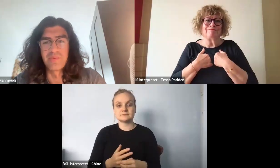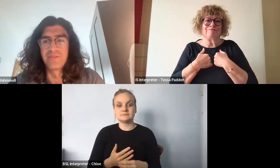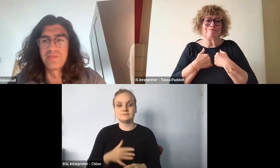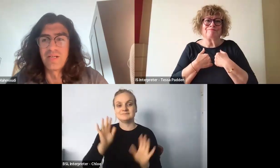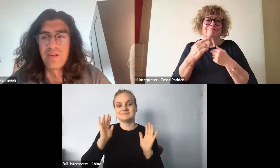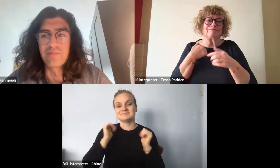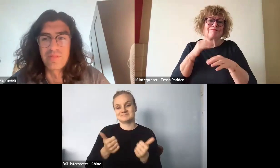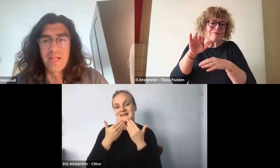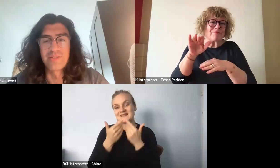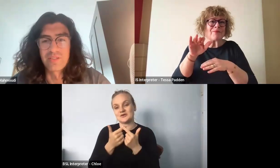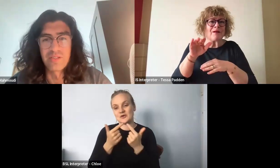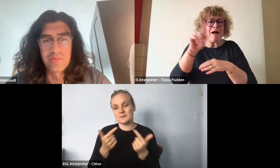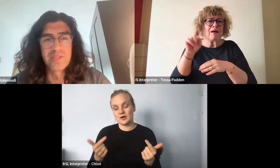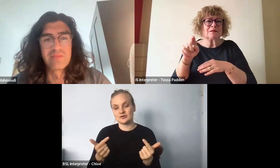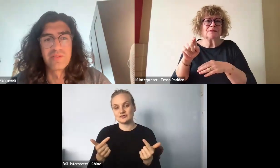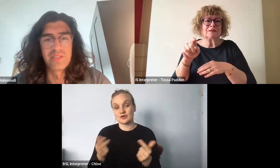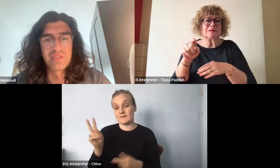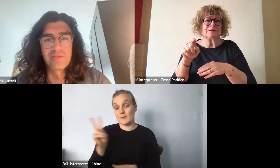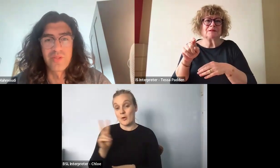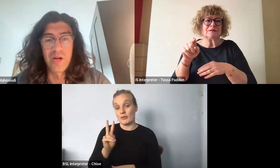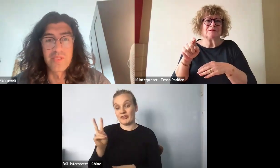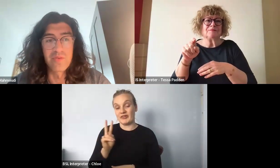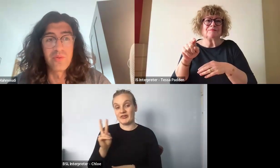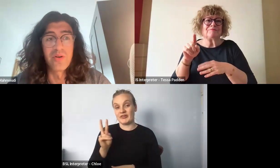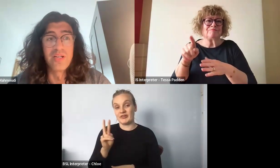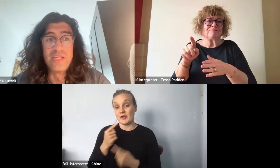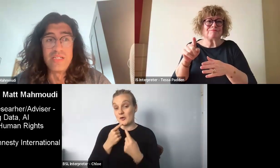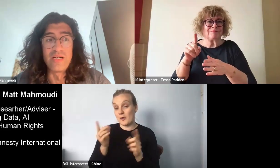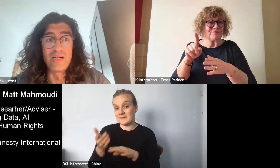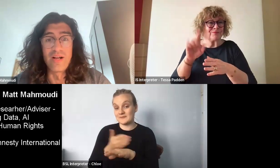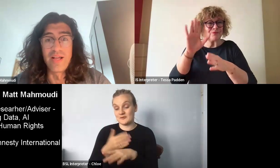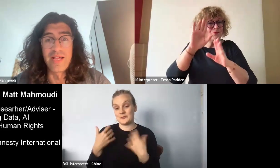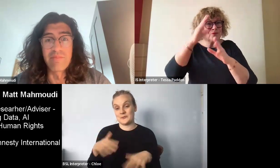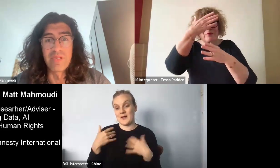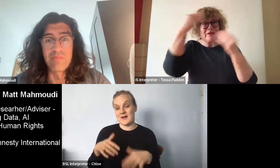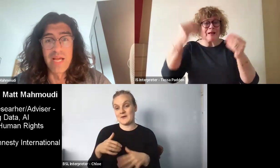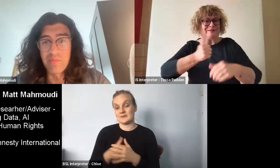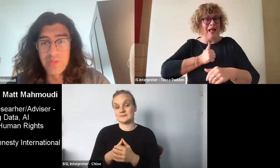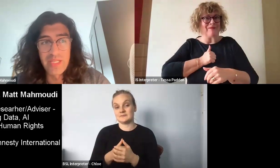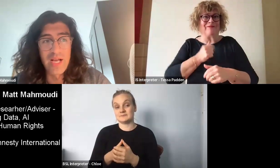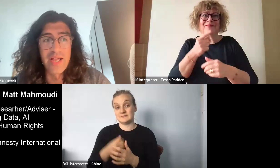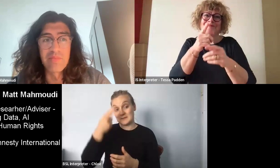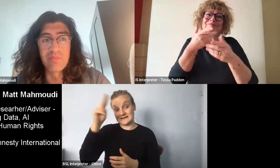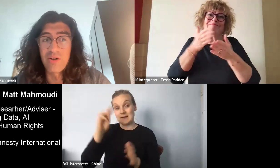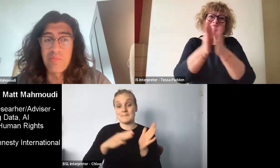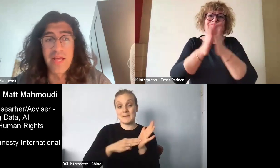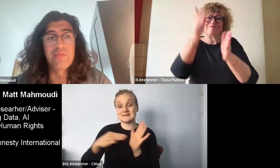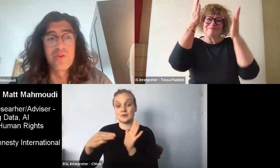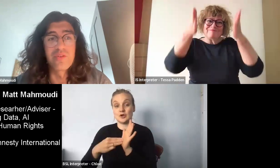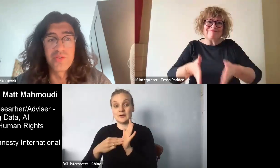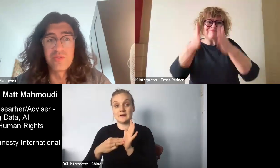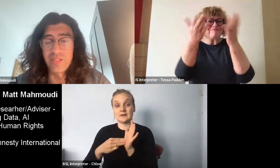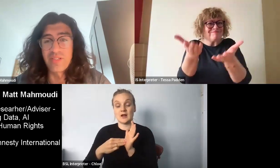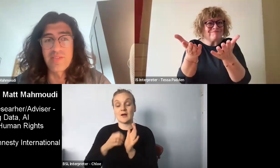much, Malebo, and Dr. Laibuta for the comments before. I am Matt Mahmoudi. I am a brown